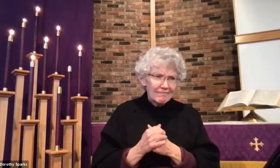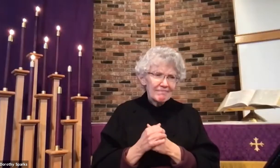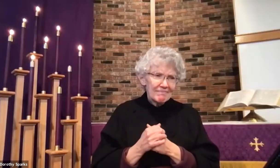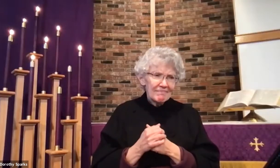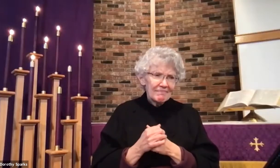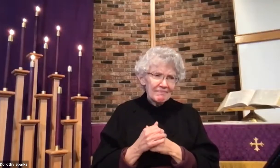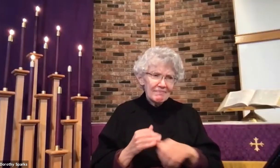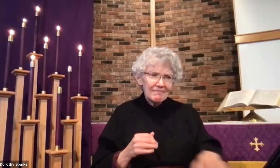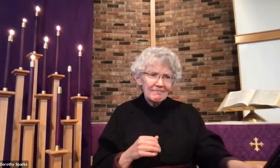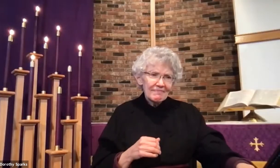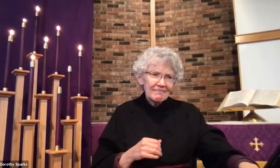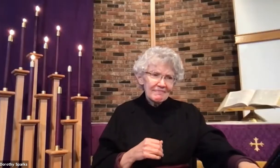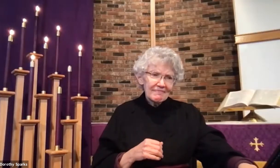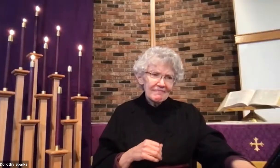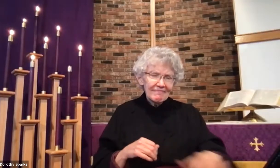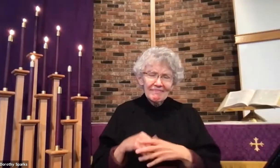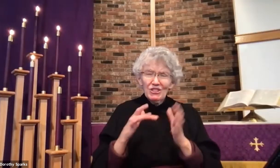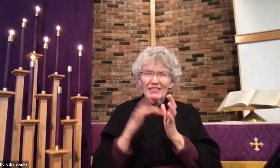And so this broke his heart.